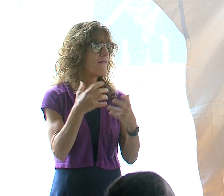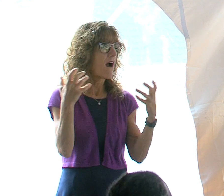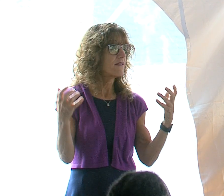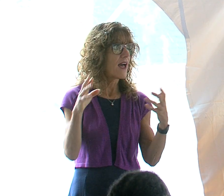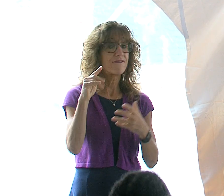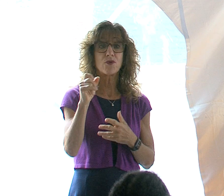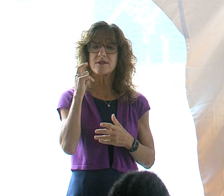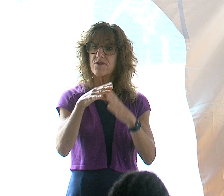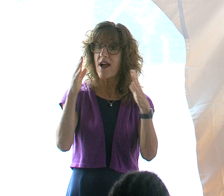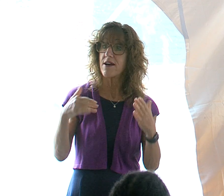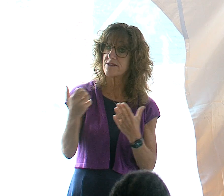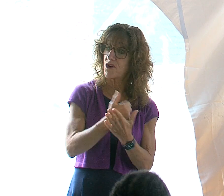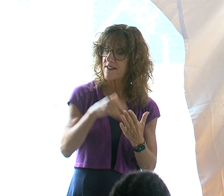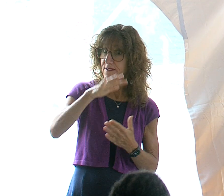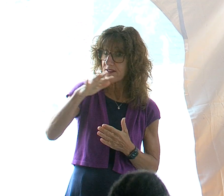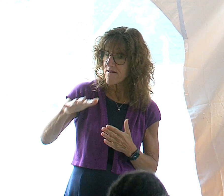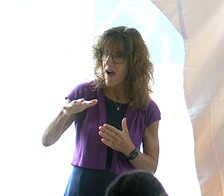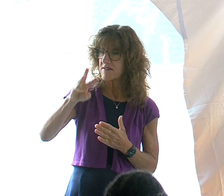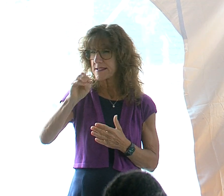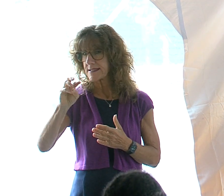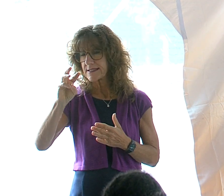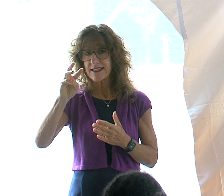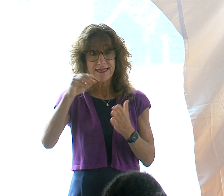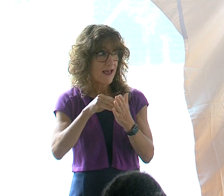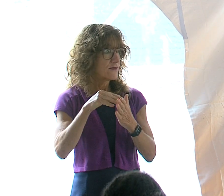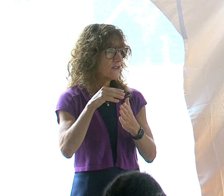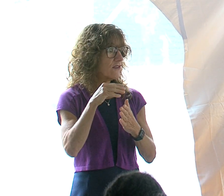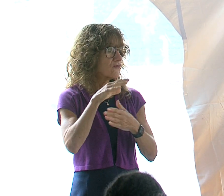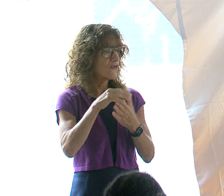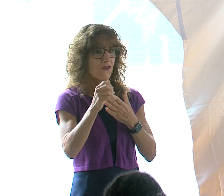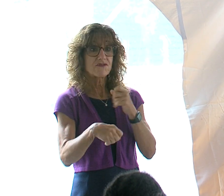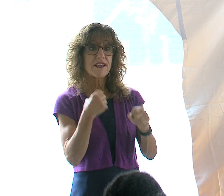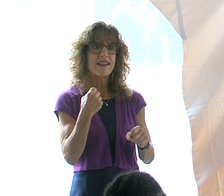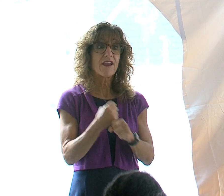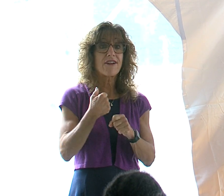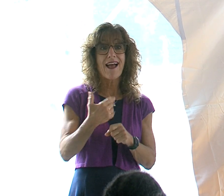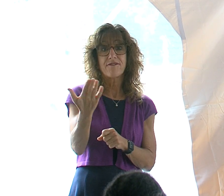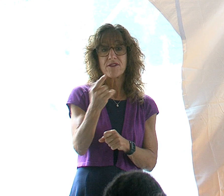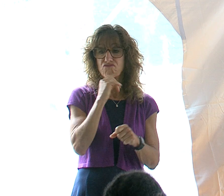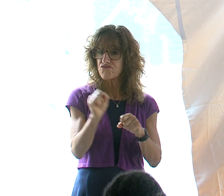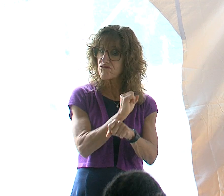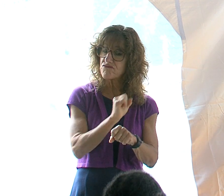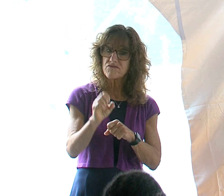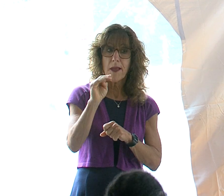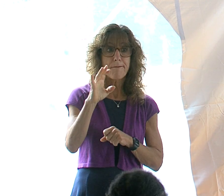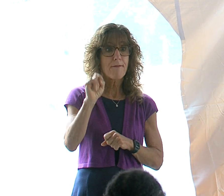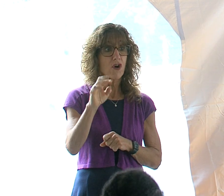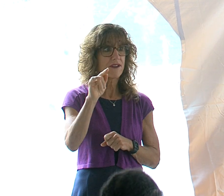units for households making around $55,000 or $60,000 a year. And then we have 15 truly market rate